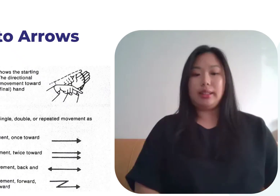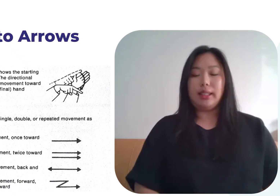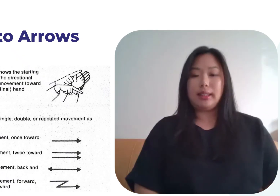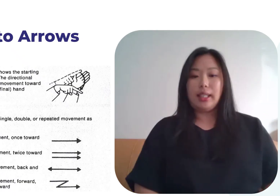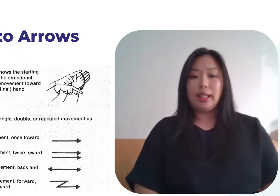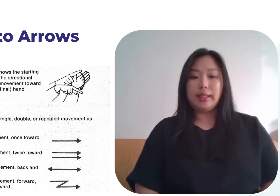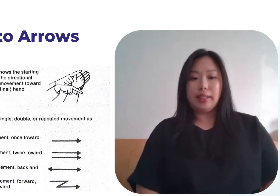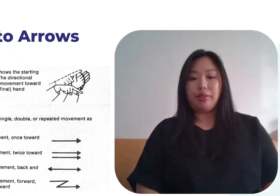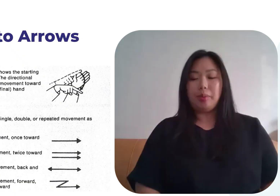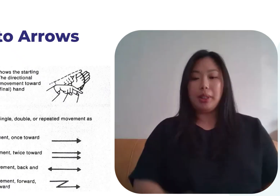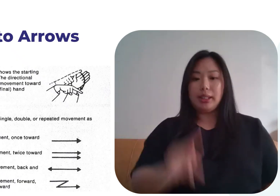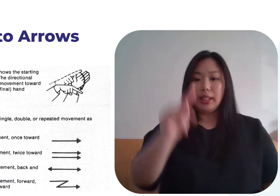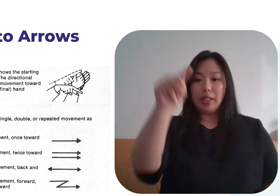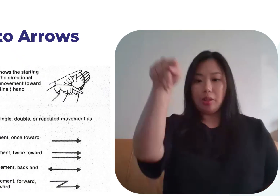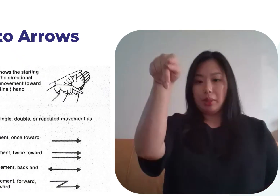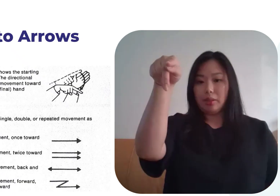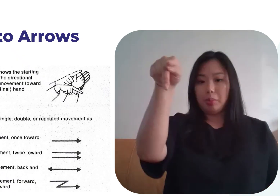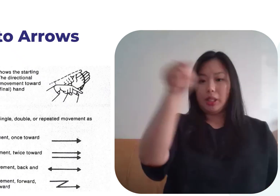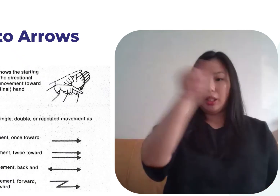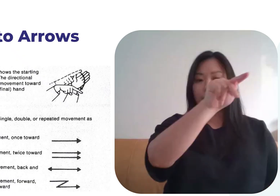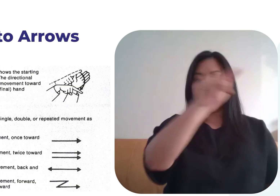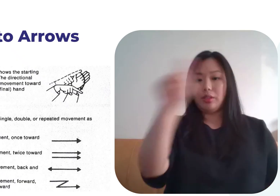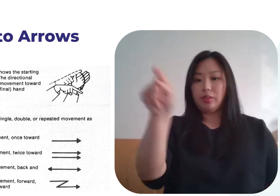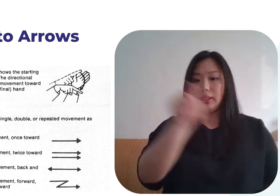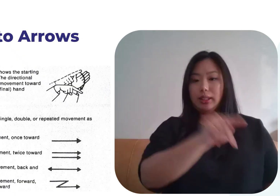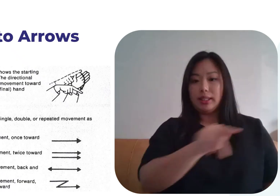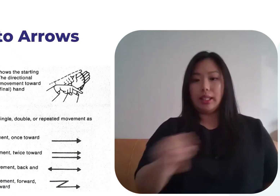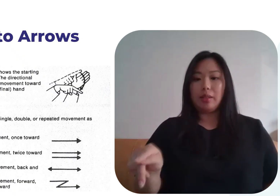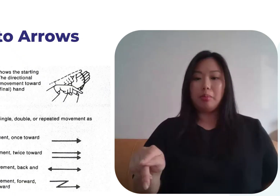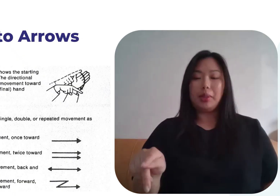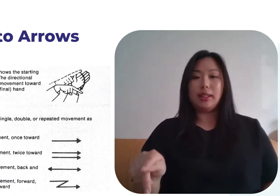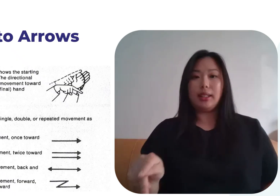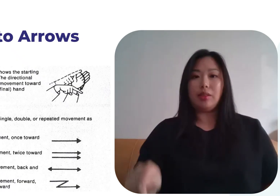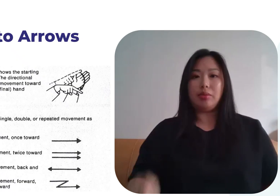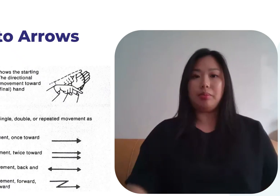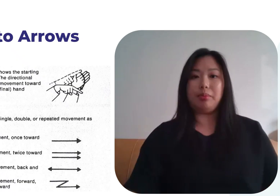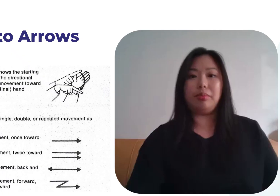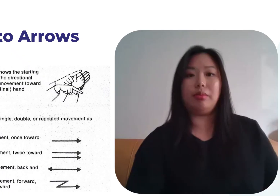And the zigzag, say for pizza, you make a P and you go zigzag, pizza.